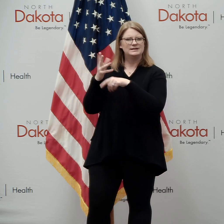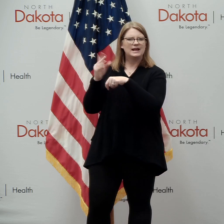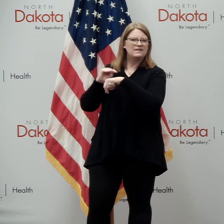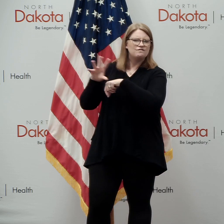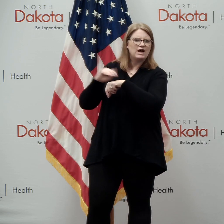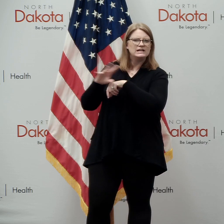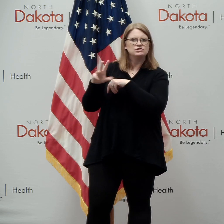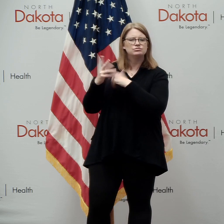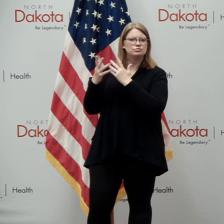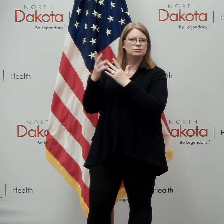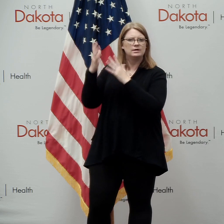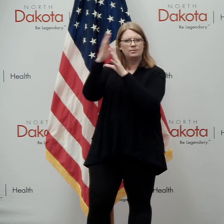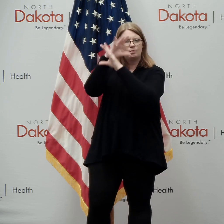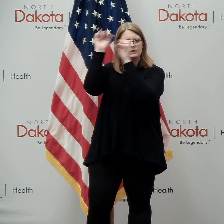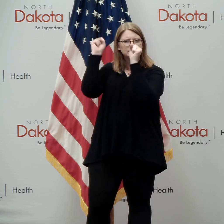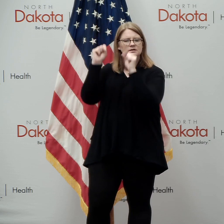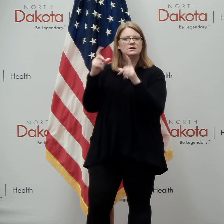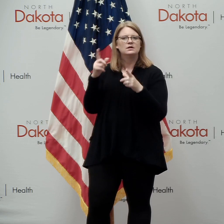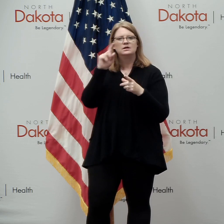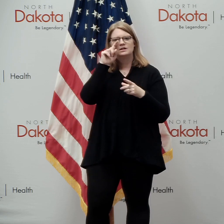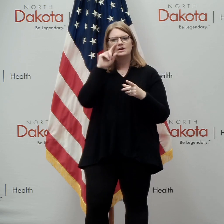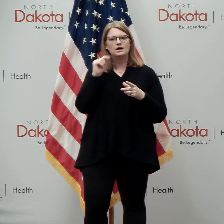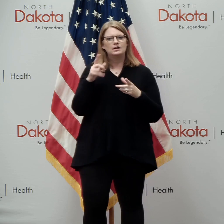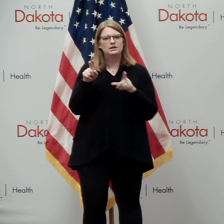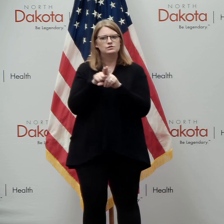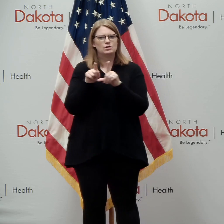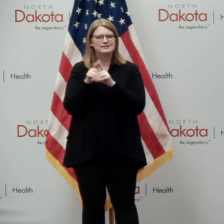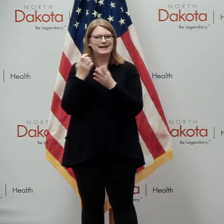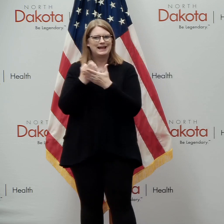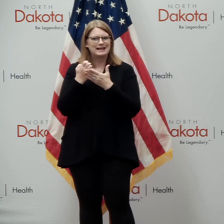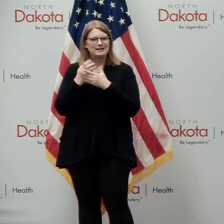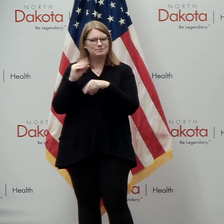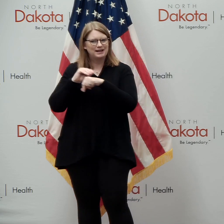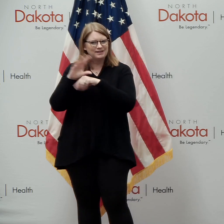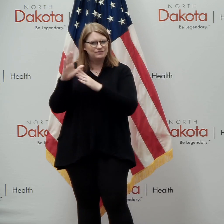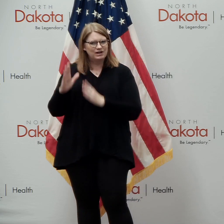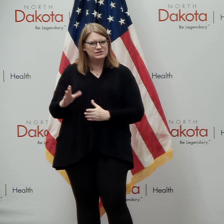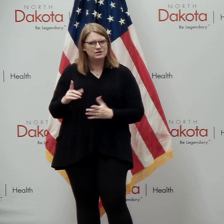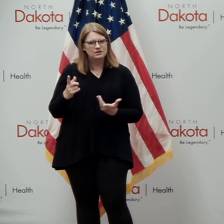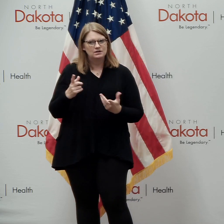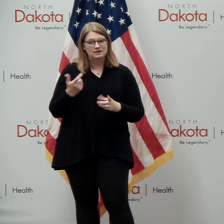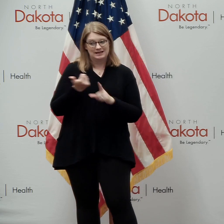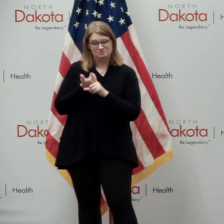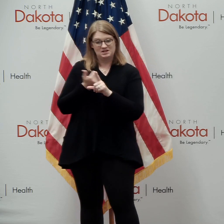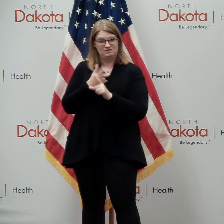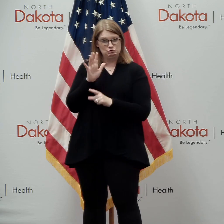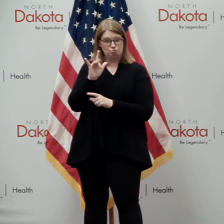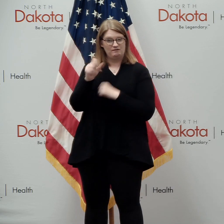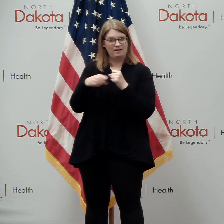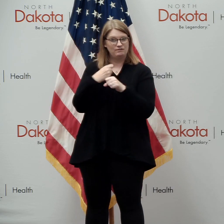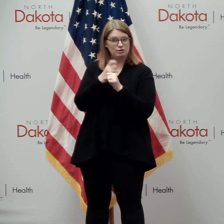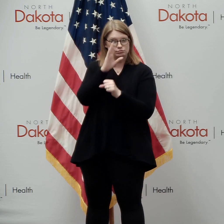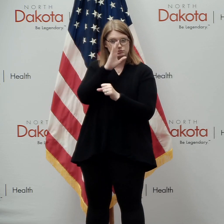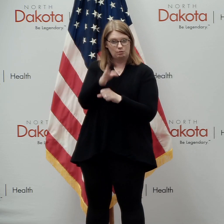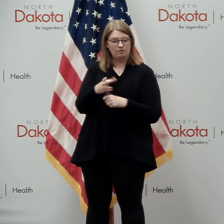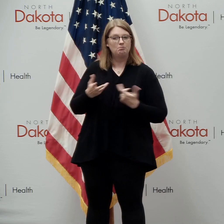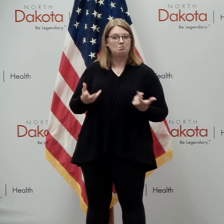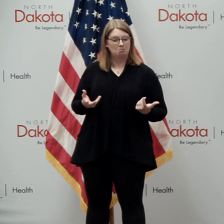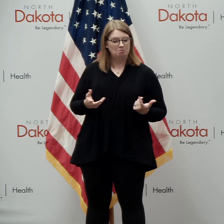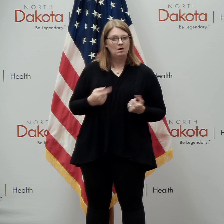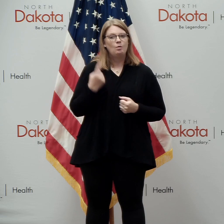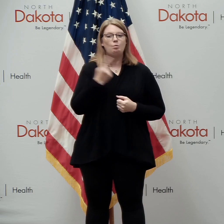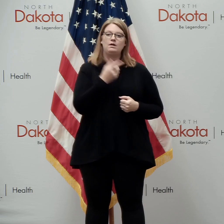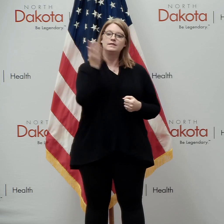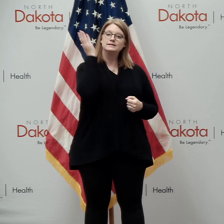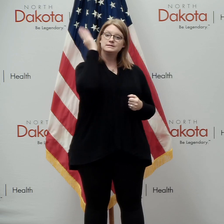president, also was a speaker. In addition to being an economic advisor, he shared today that he's 25 years in recovery. But one of the featured